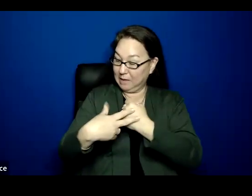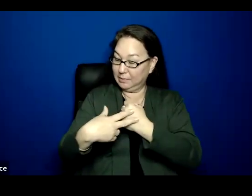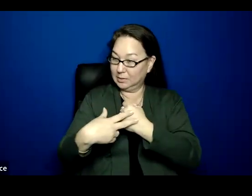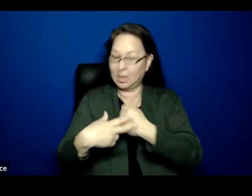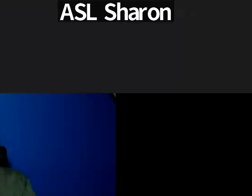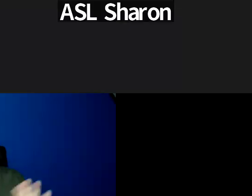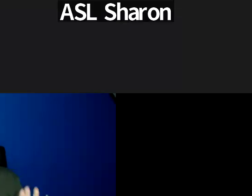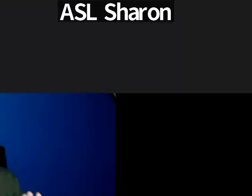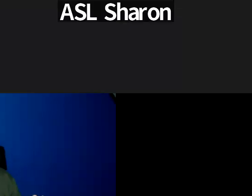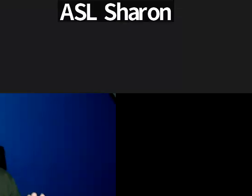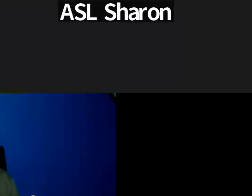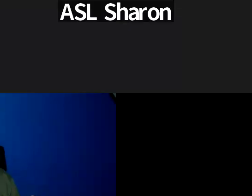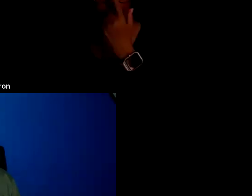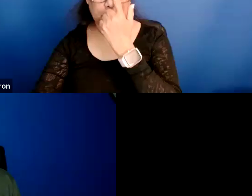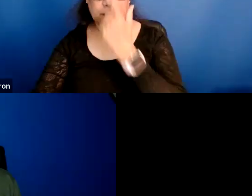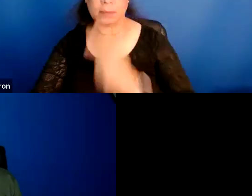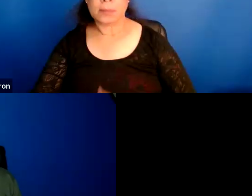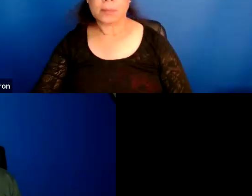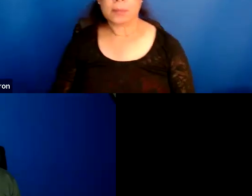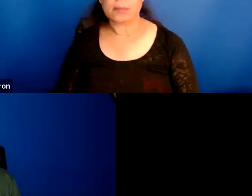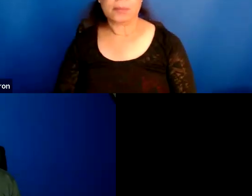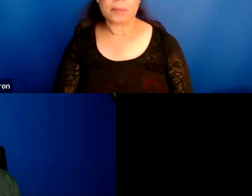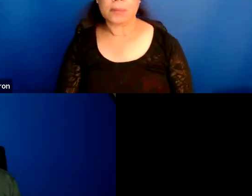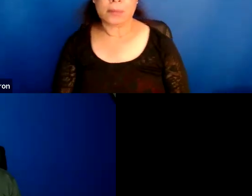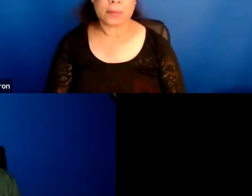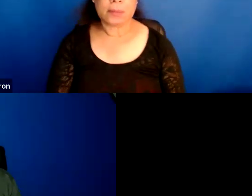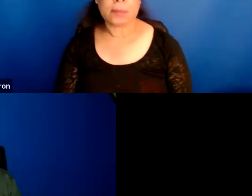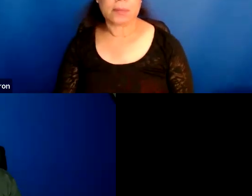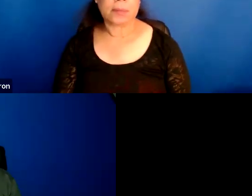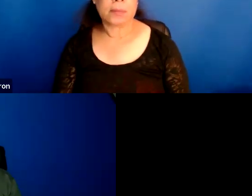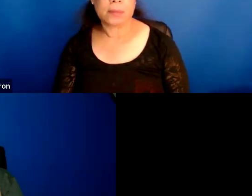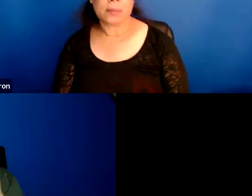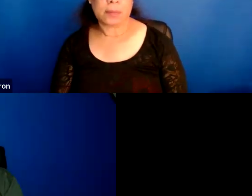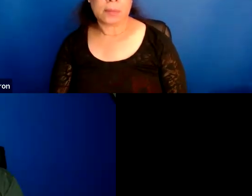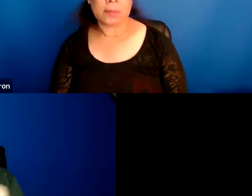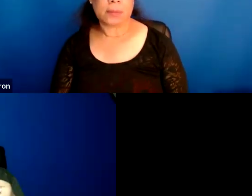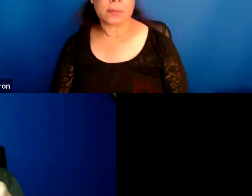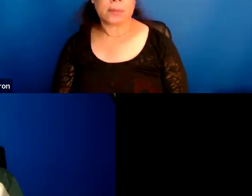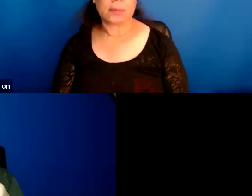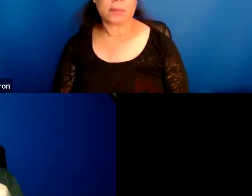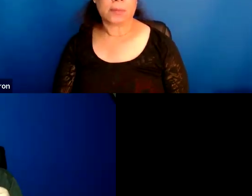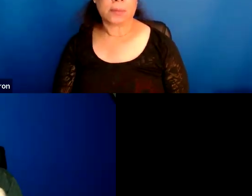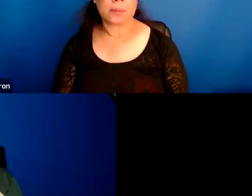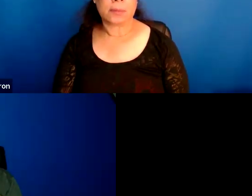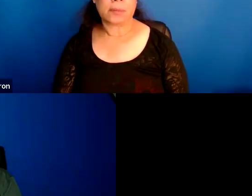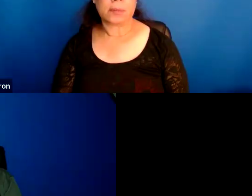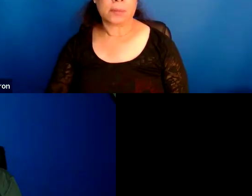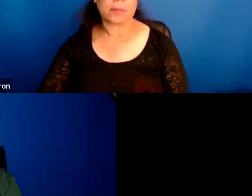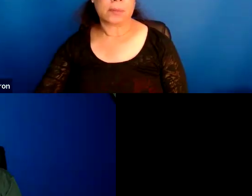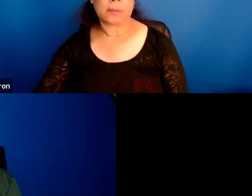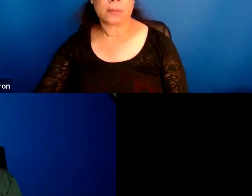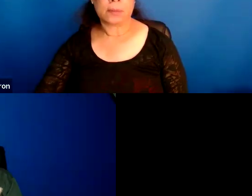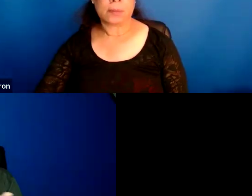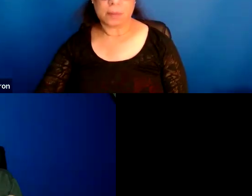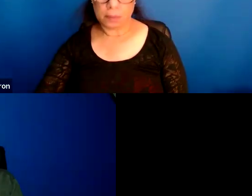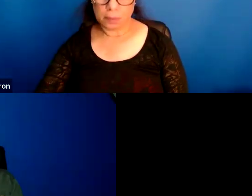sorry. I'm sorry. Yes, as we've talked about, like with the last cycle, we talked about the money that was then reinvested in that